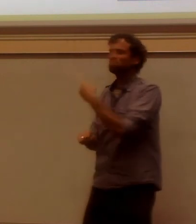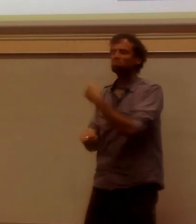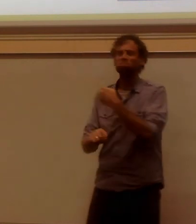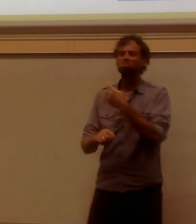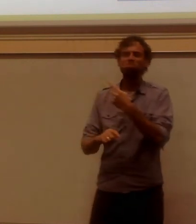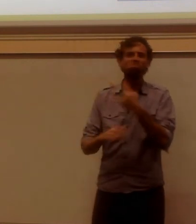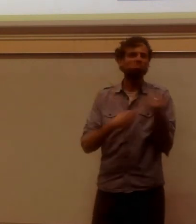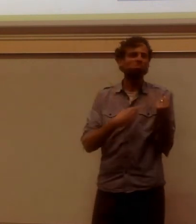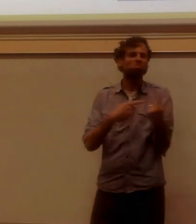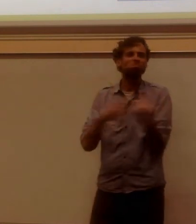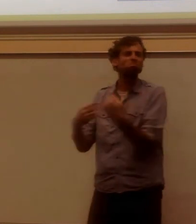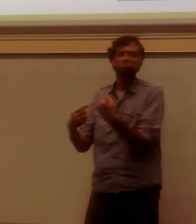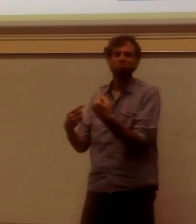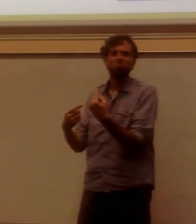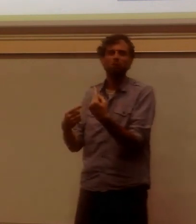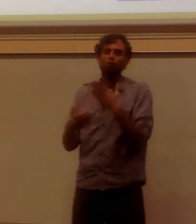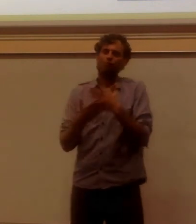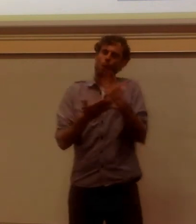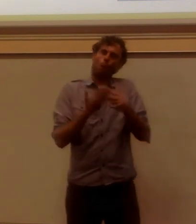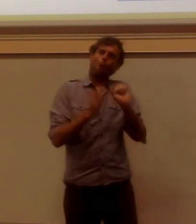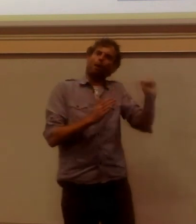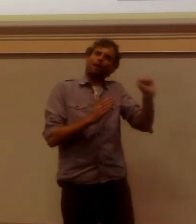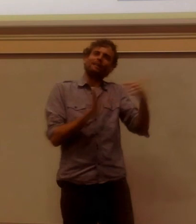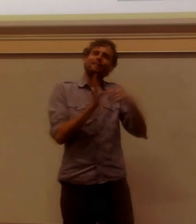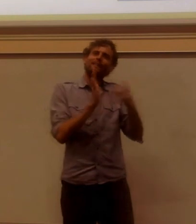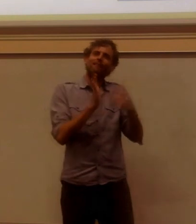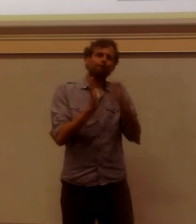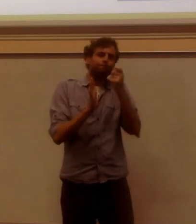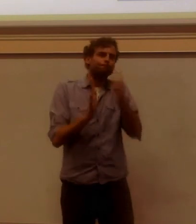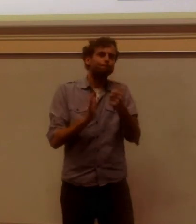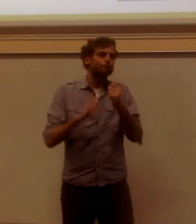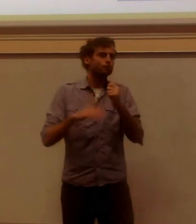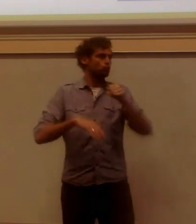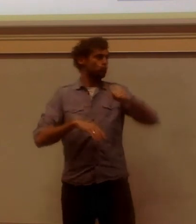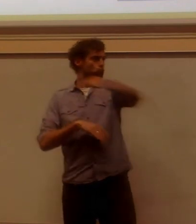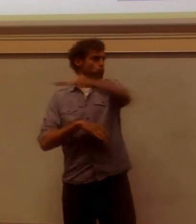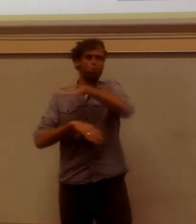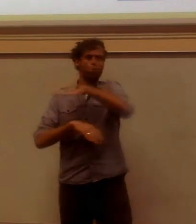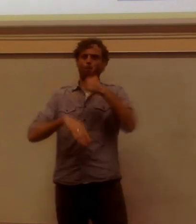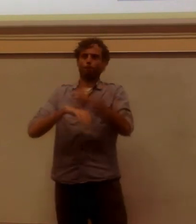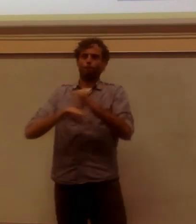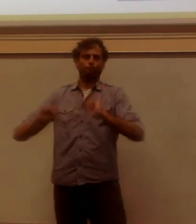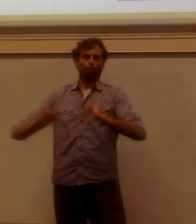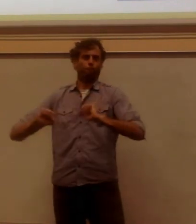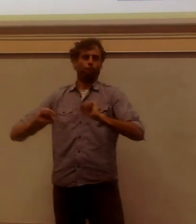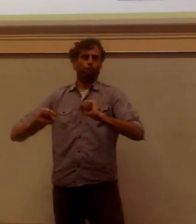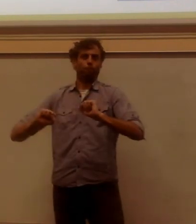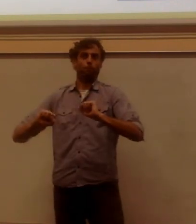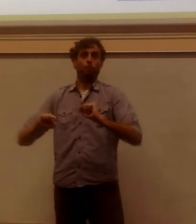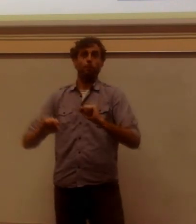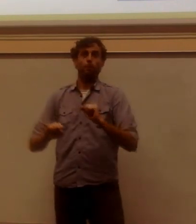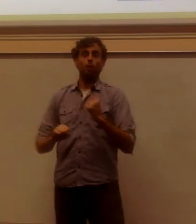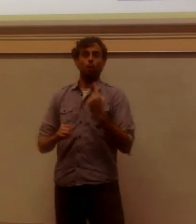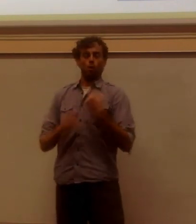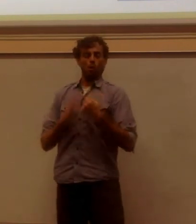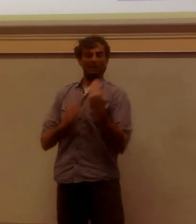had experience of working for television captioning purposes rather than within relay services. So it was